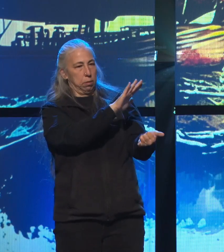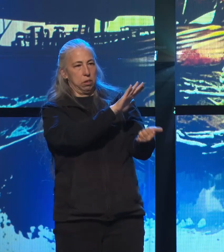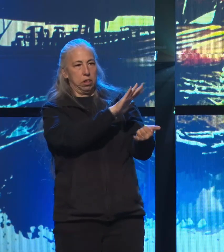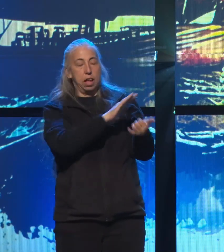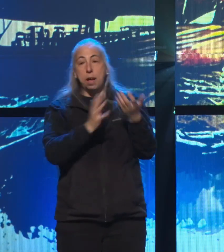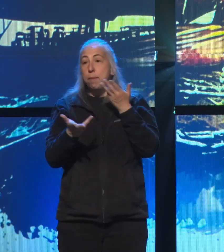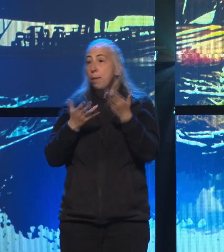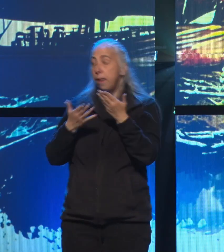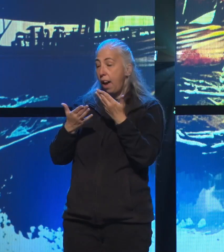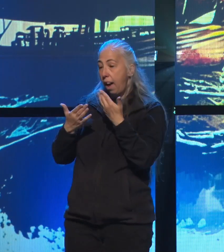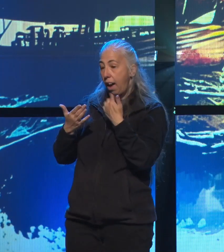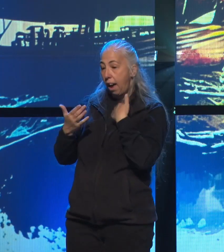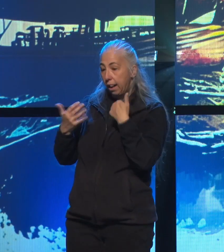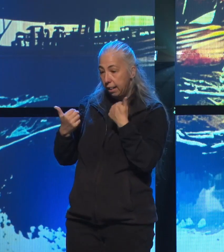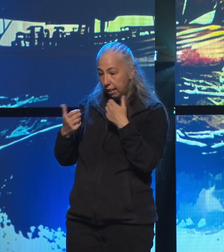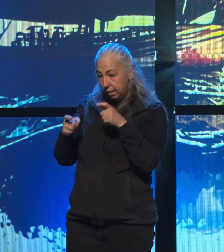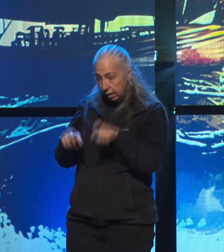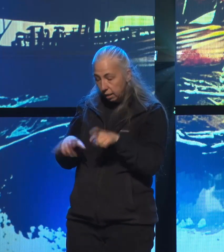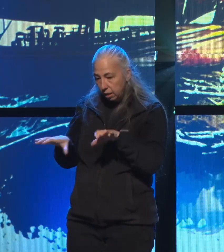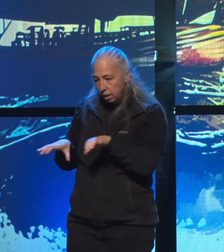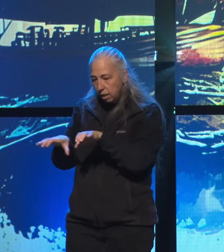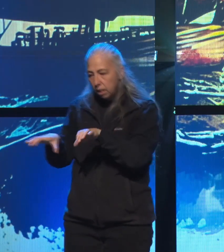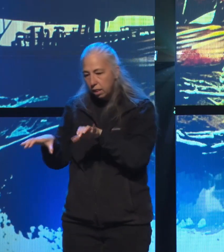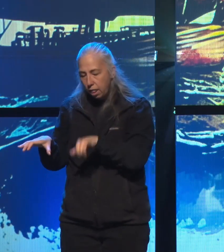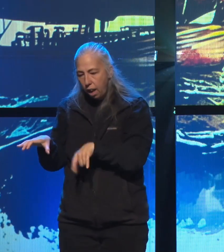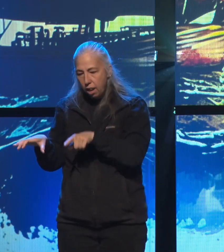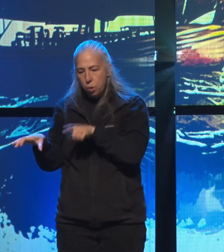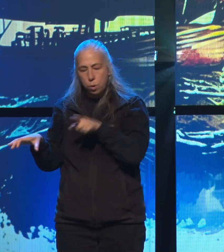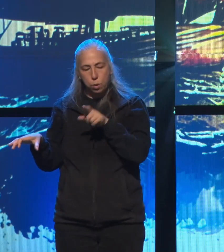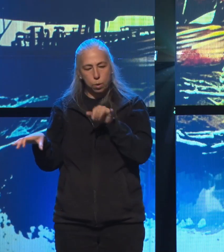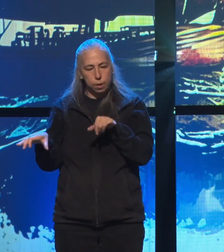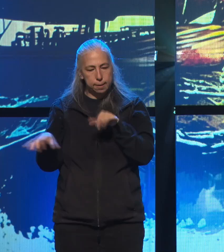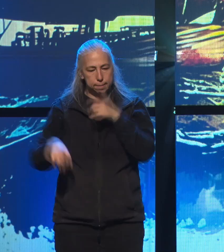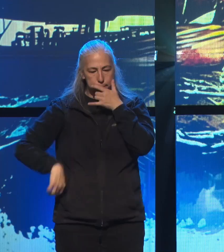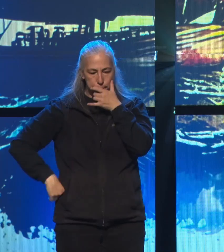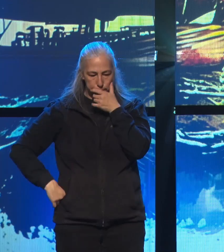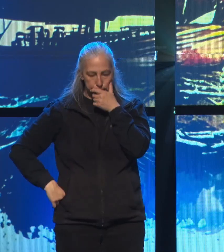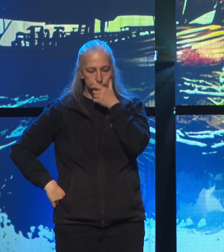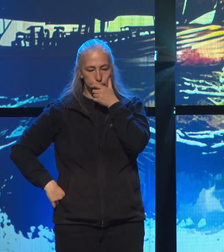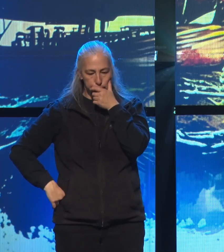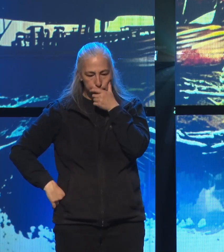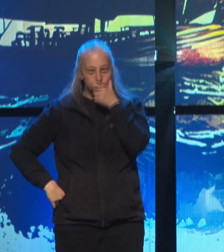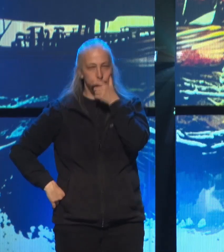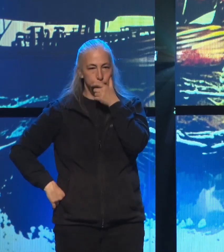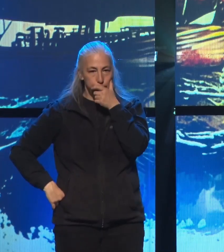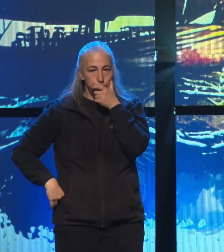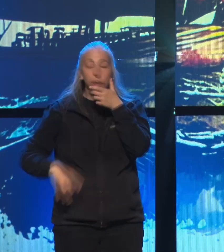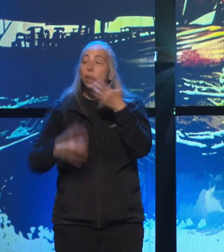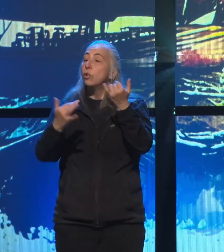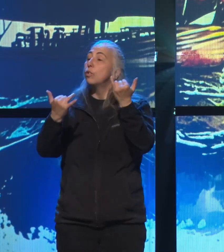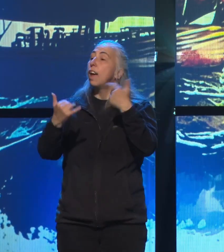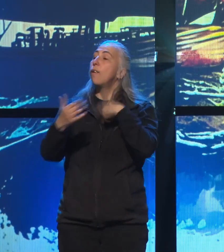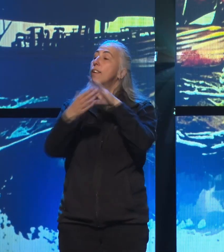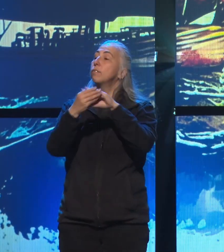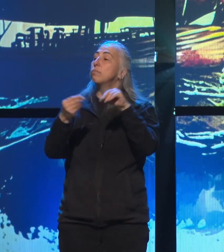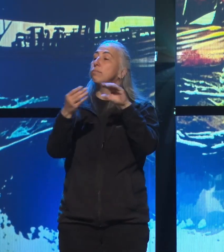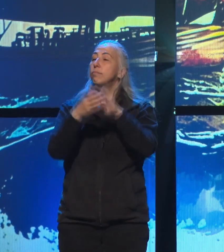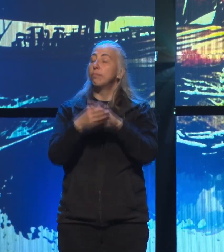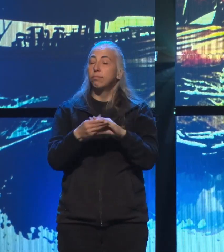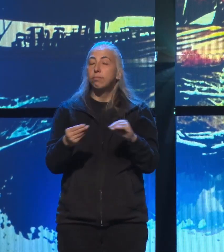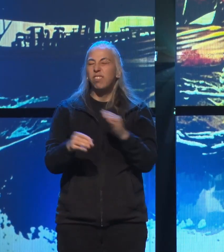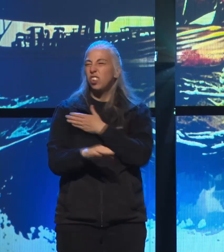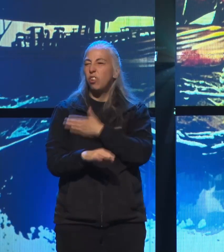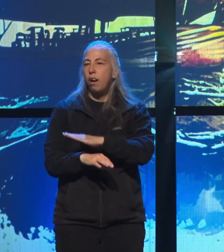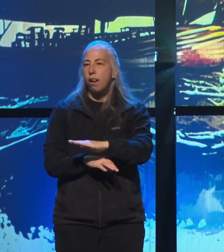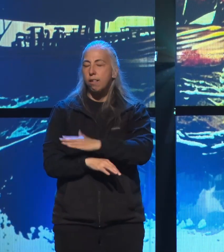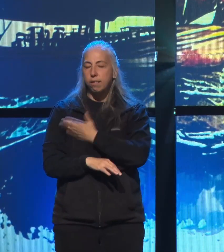just can't help? Wait a second here. So we got a song for you today. And this song is